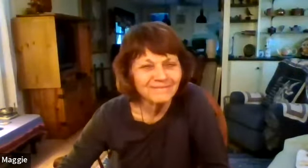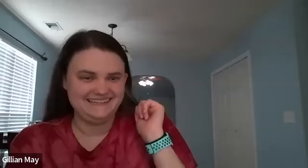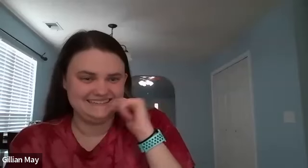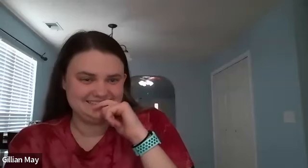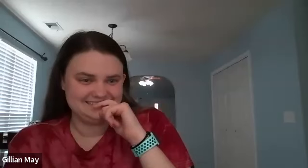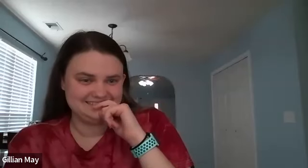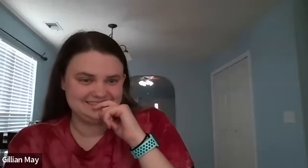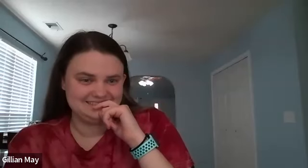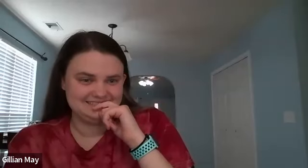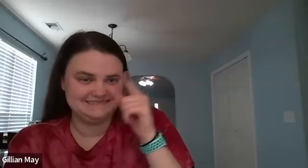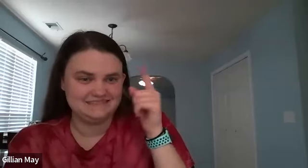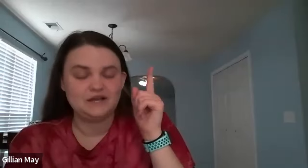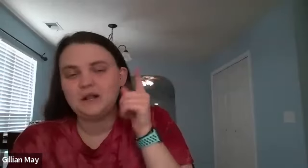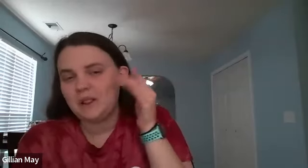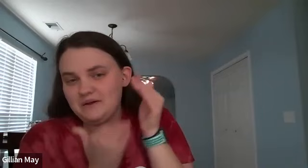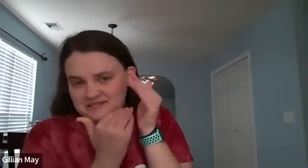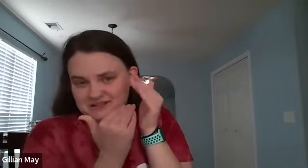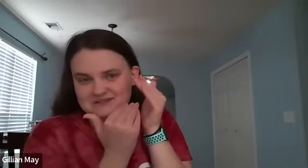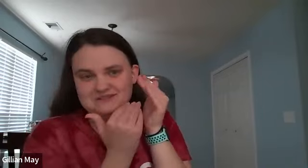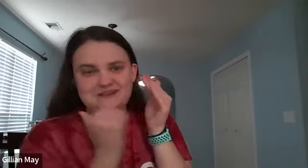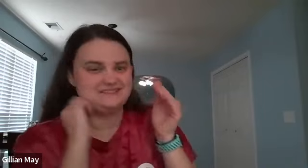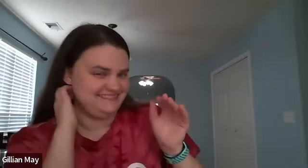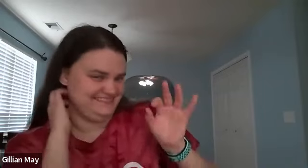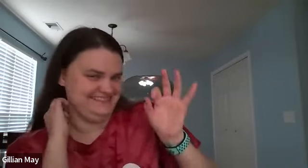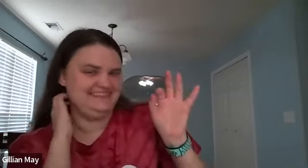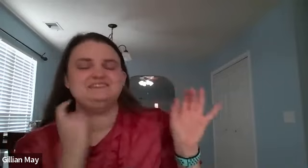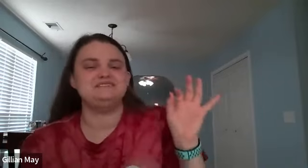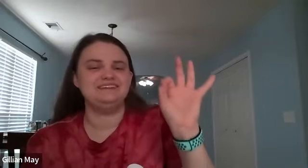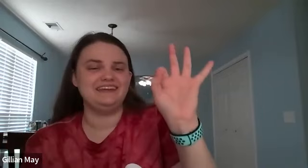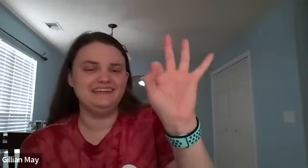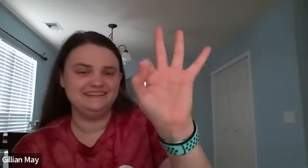Maggie? Flow? Close. So I'll do it again.